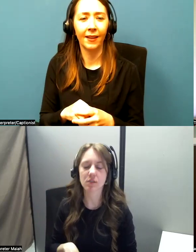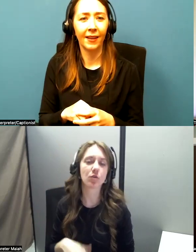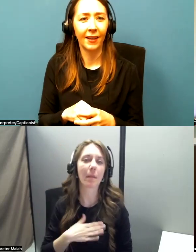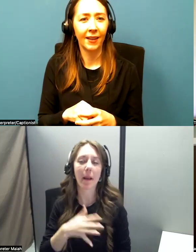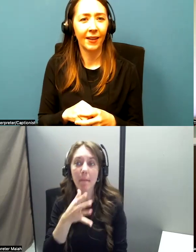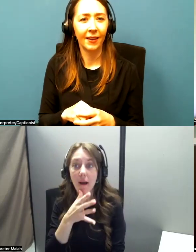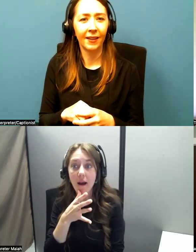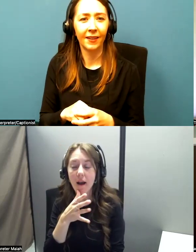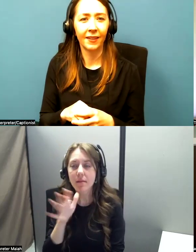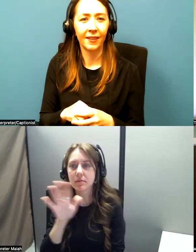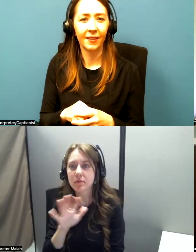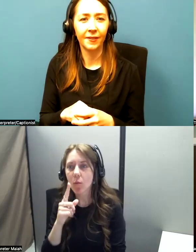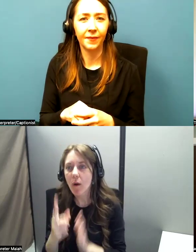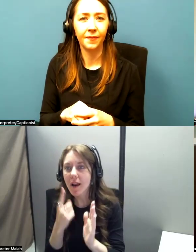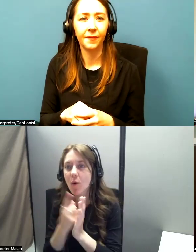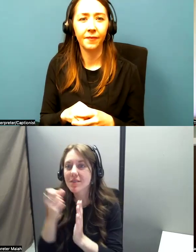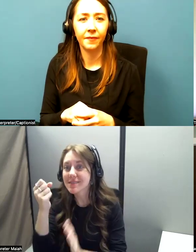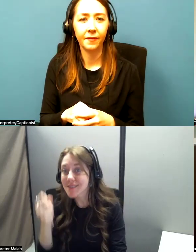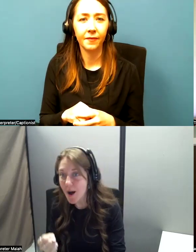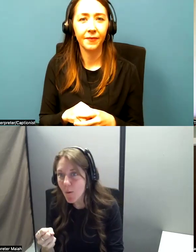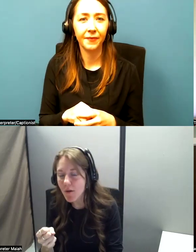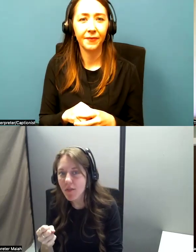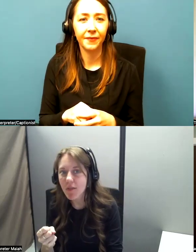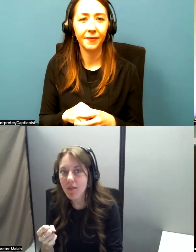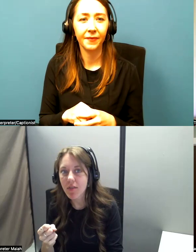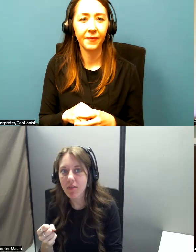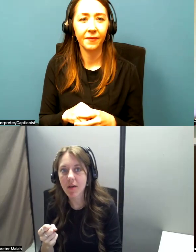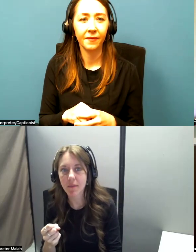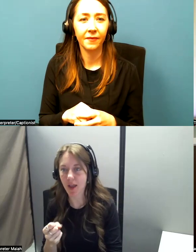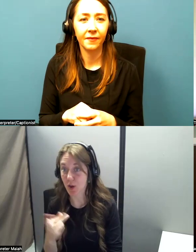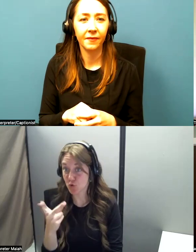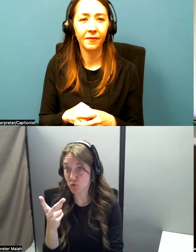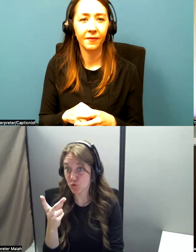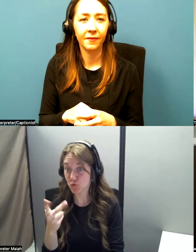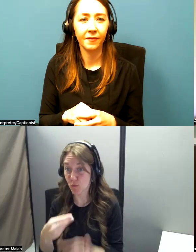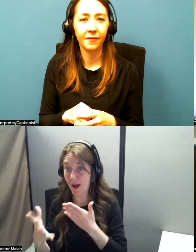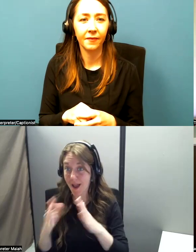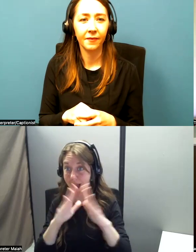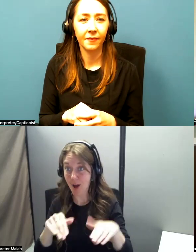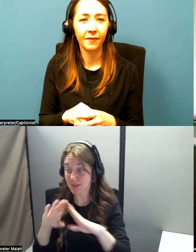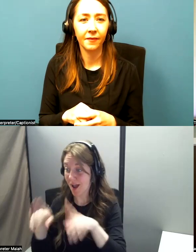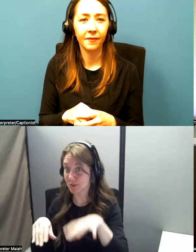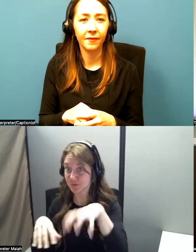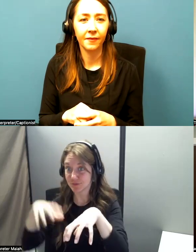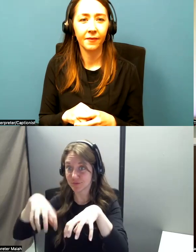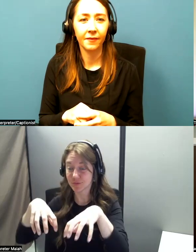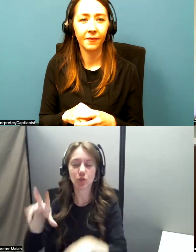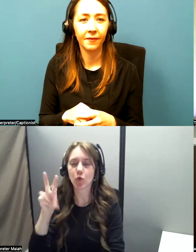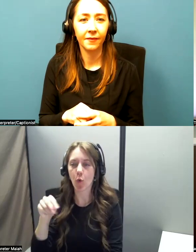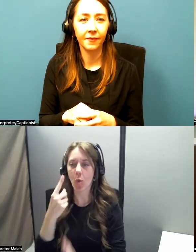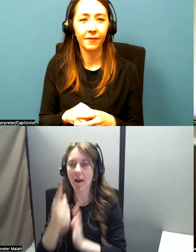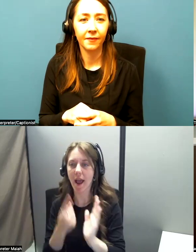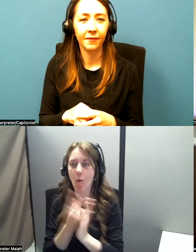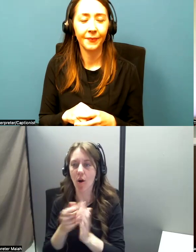hour south. She bought a house. Oh, did you buy a house next door to that? She's like, no. an hour away from him. I'm like,